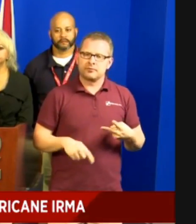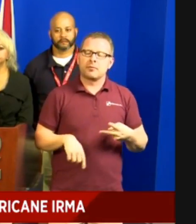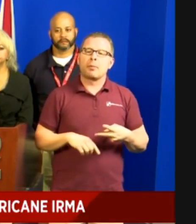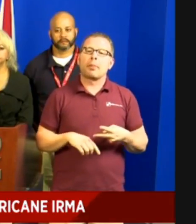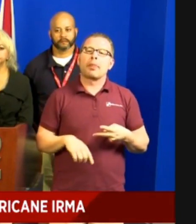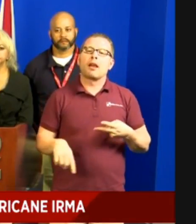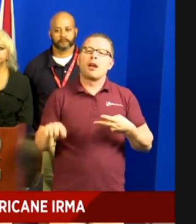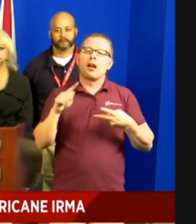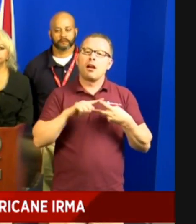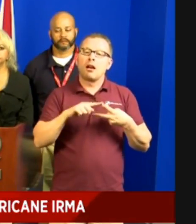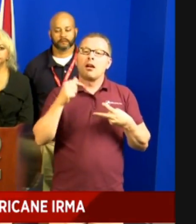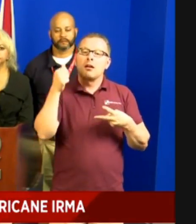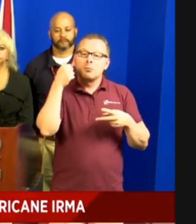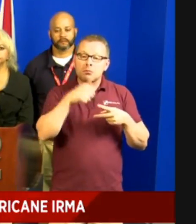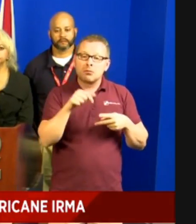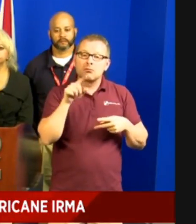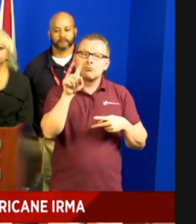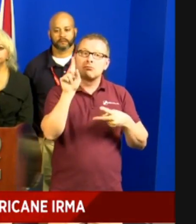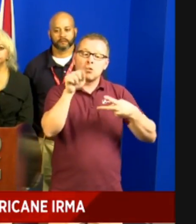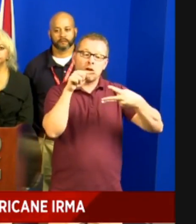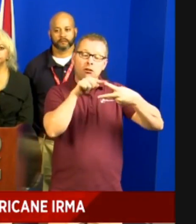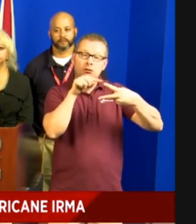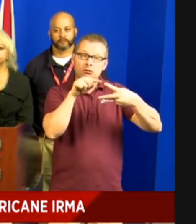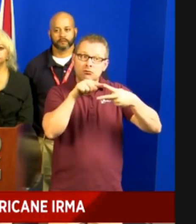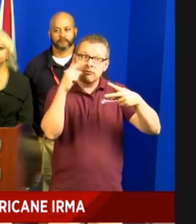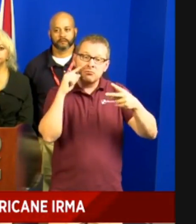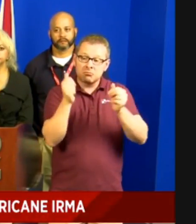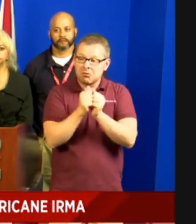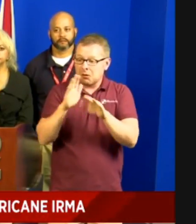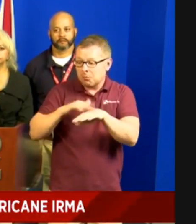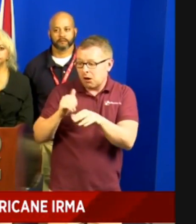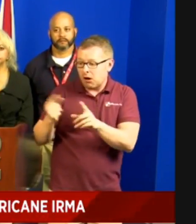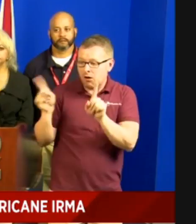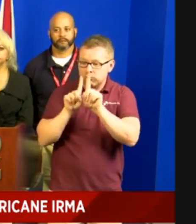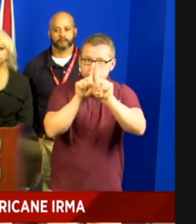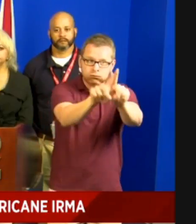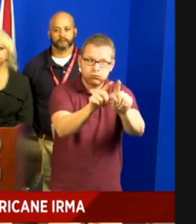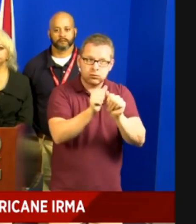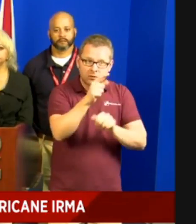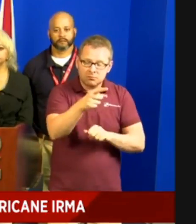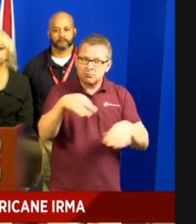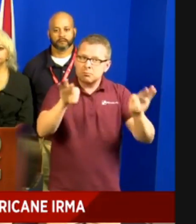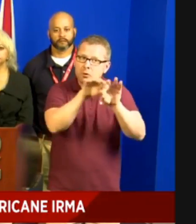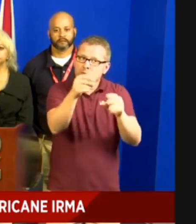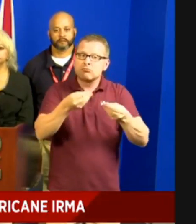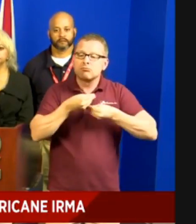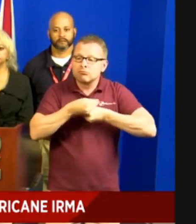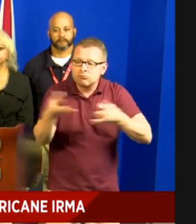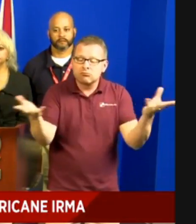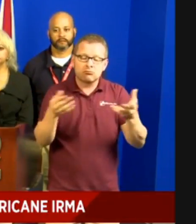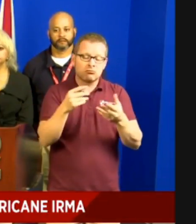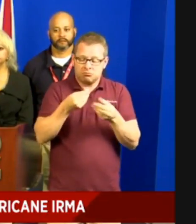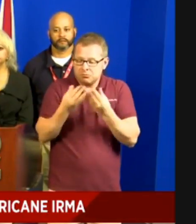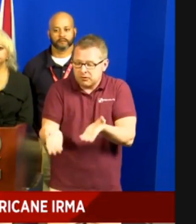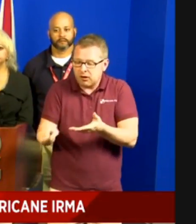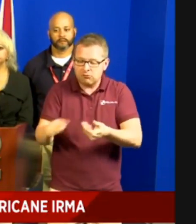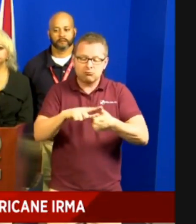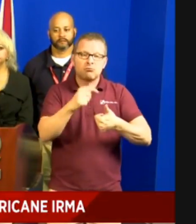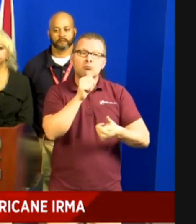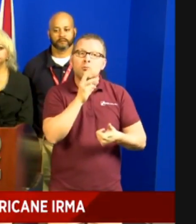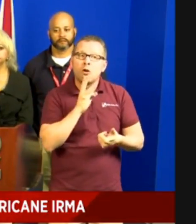to a pet-friendly shelter, you must bring supplies for both you and your pet. The crate, food, bowls,